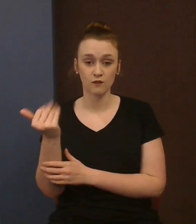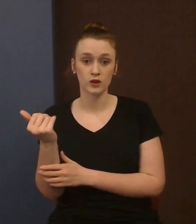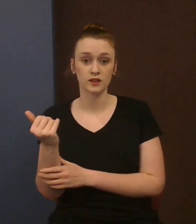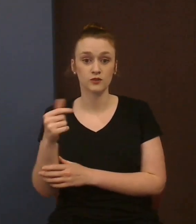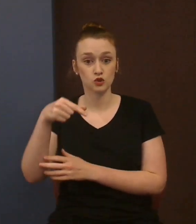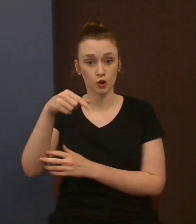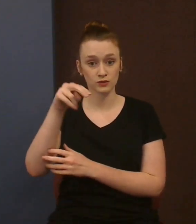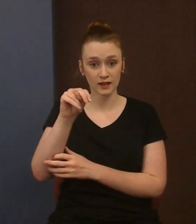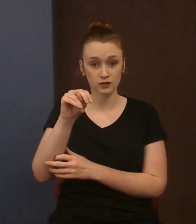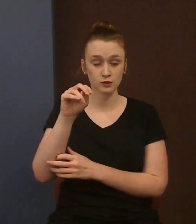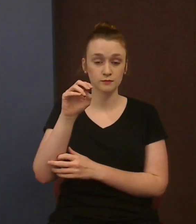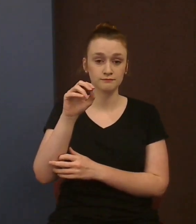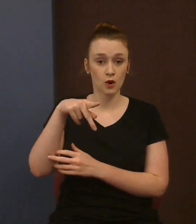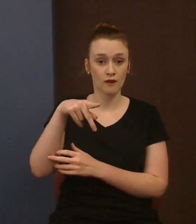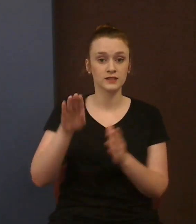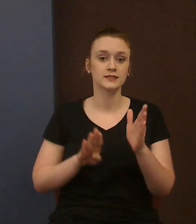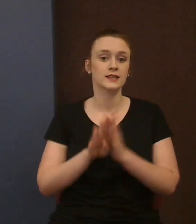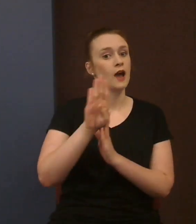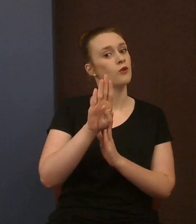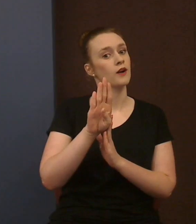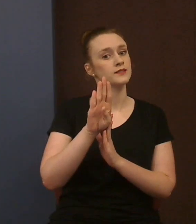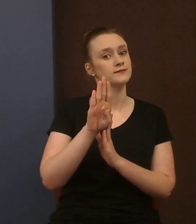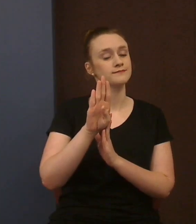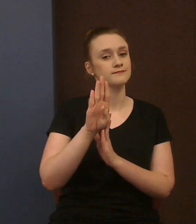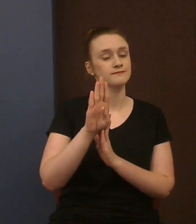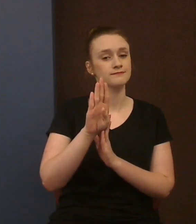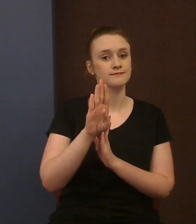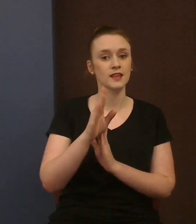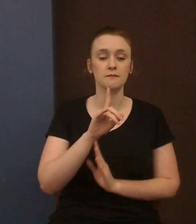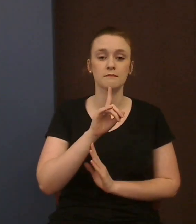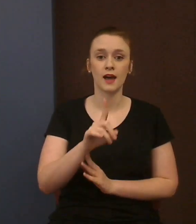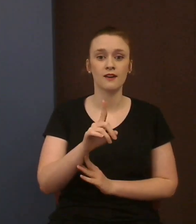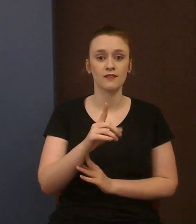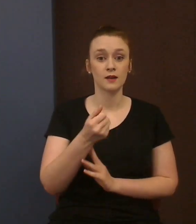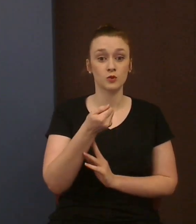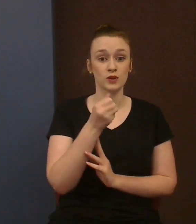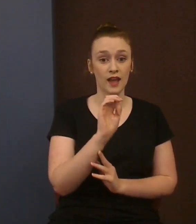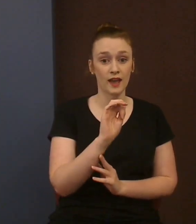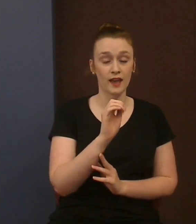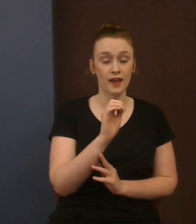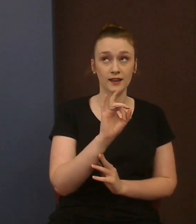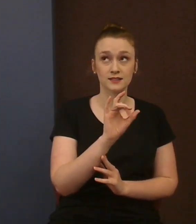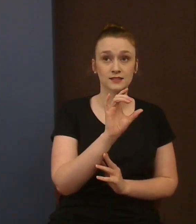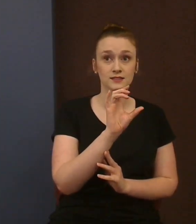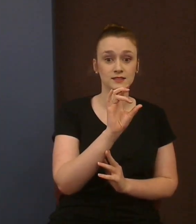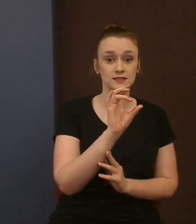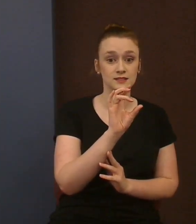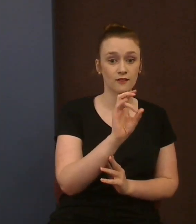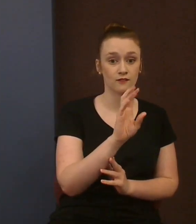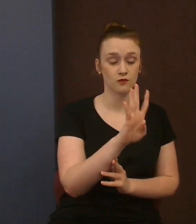product skyrocketed. As a matter of fact, between 1874 and 1883,